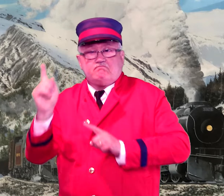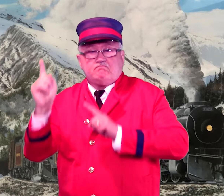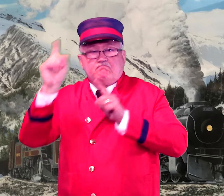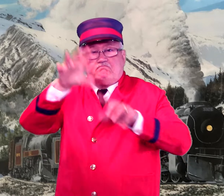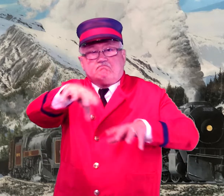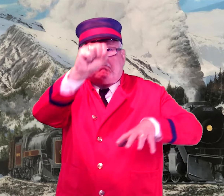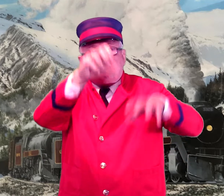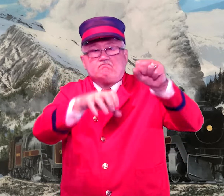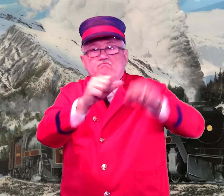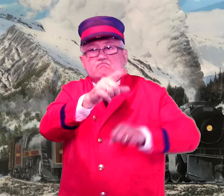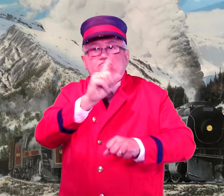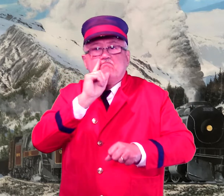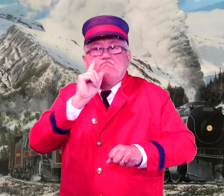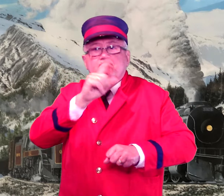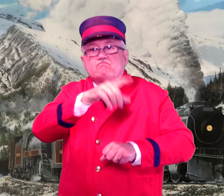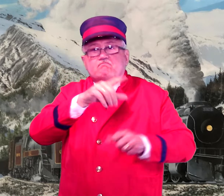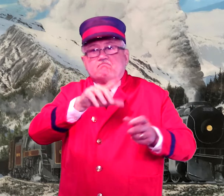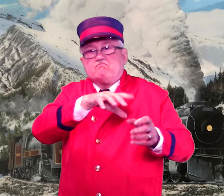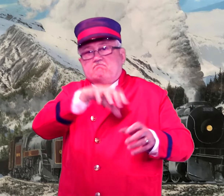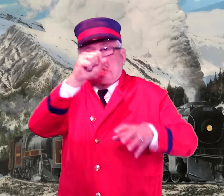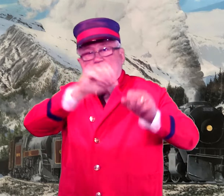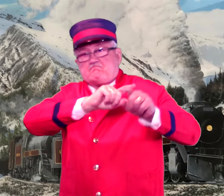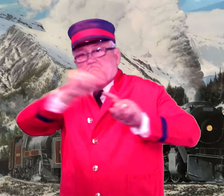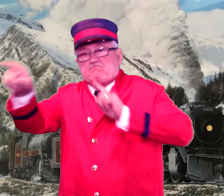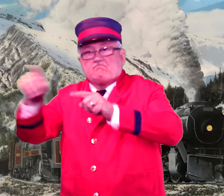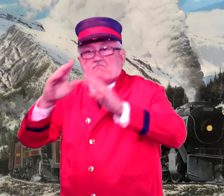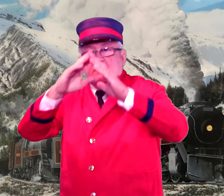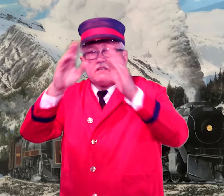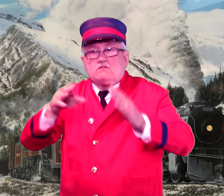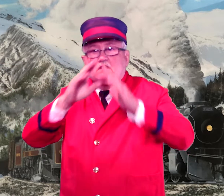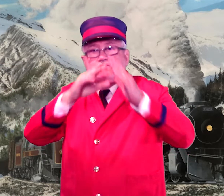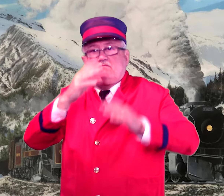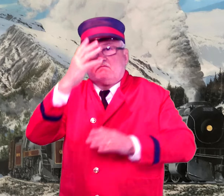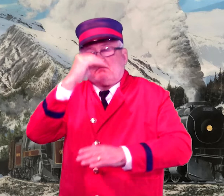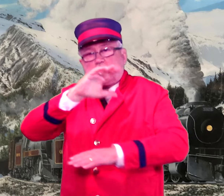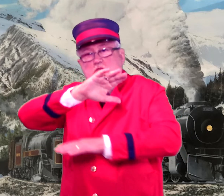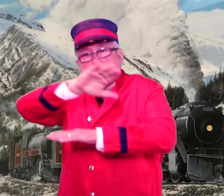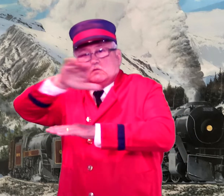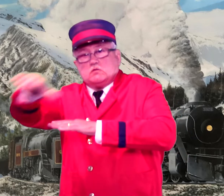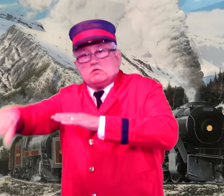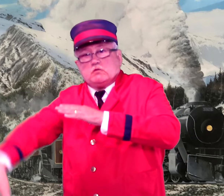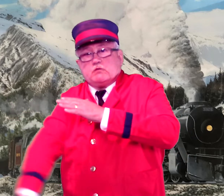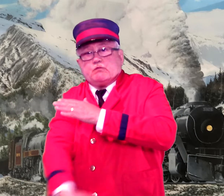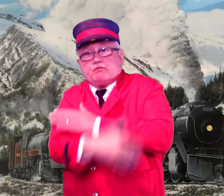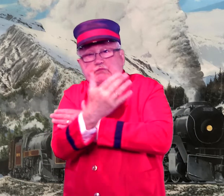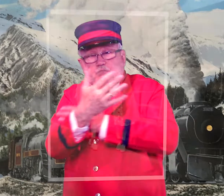have their parents go and pick up those students at the train station and bring them to their homes